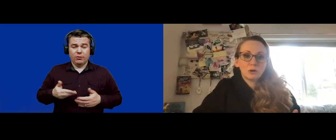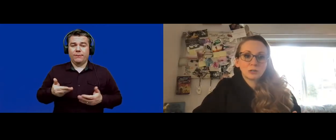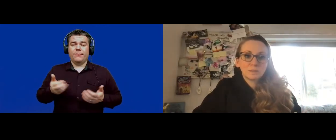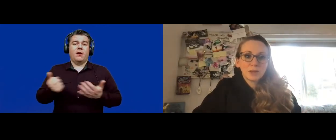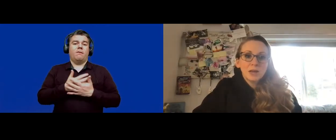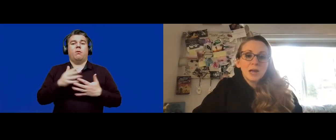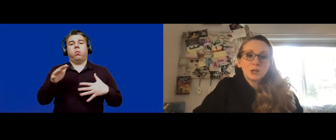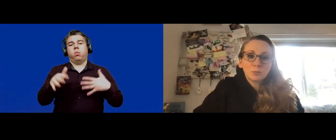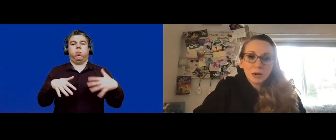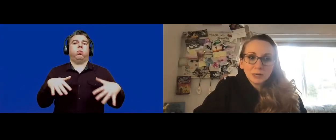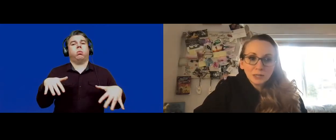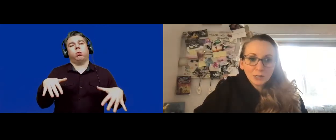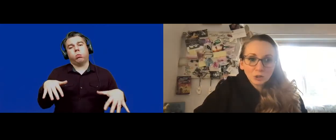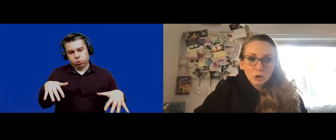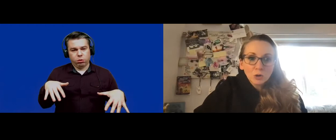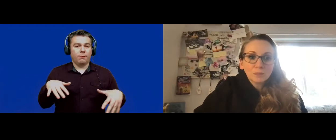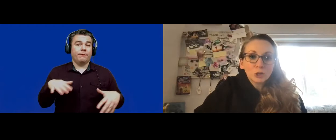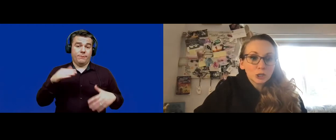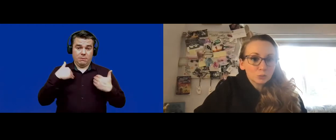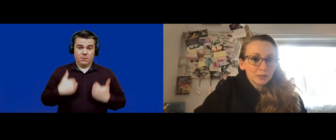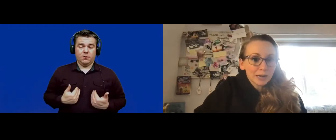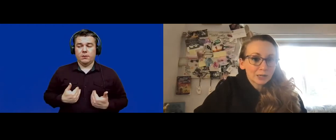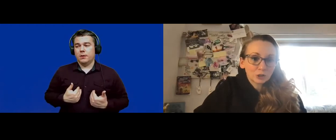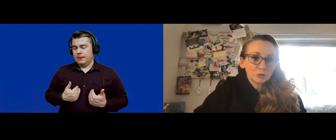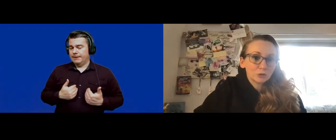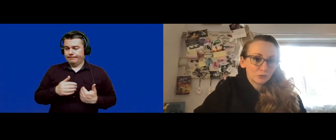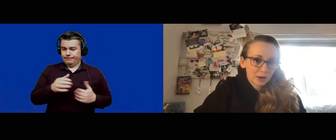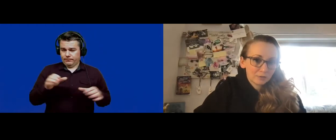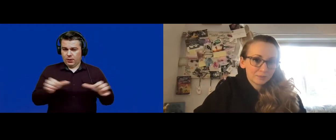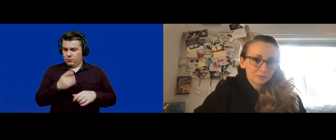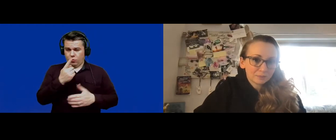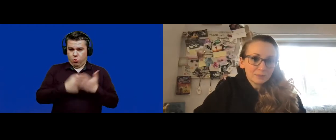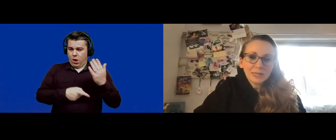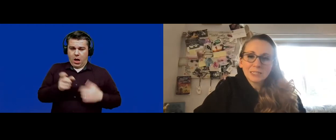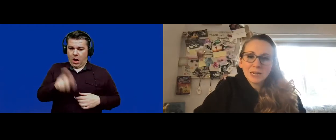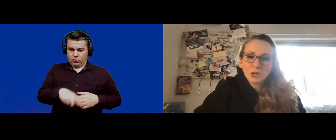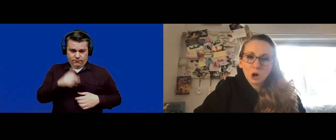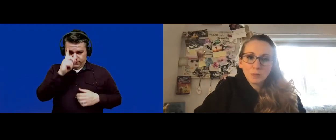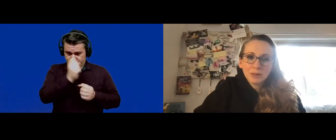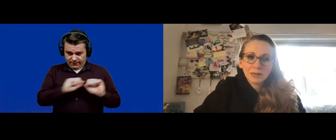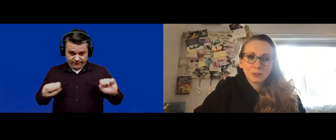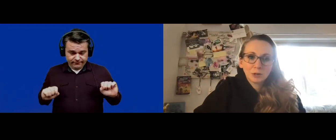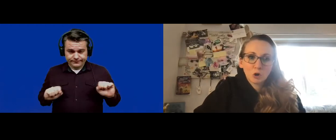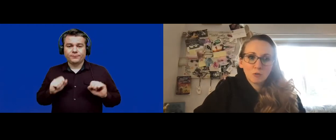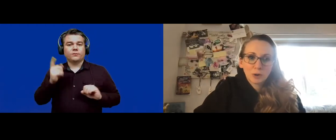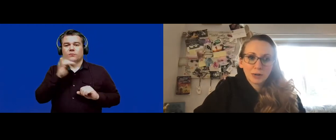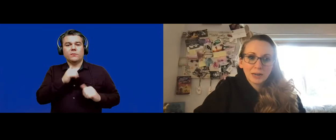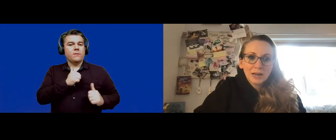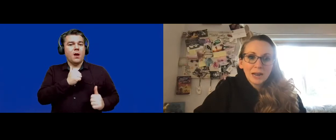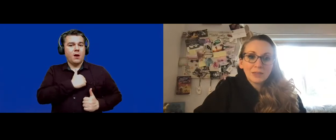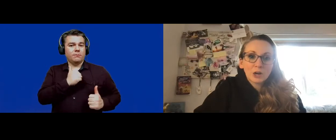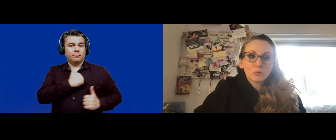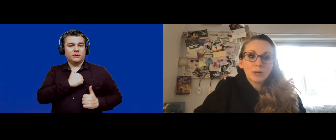to a halt, and your body does just what it has to survive. It's like an army that has been